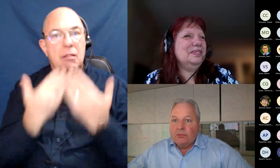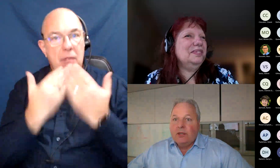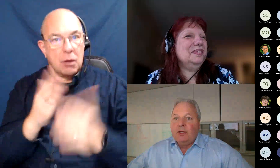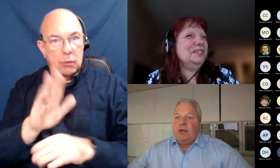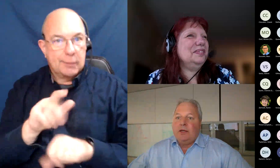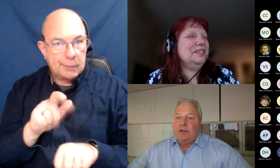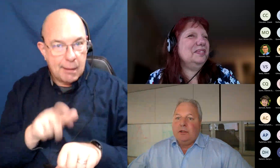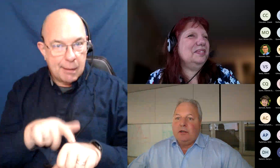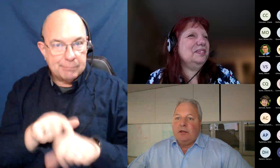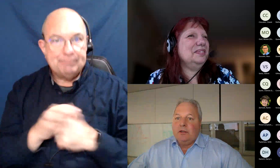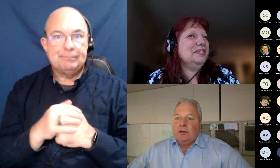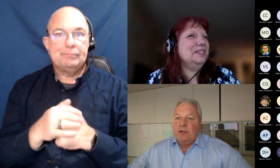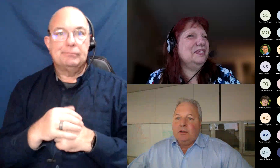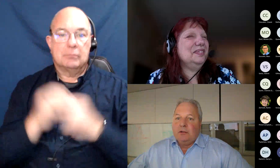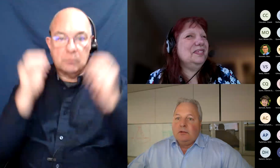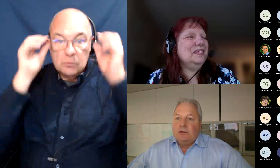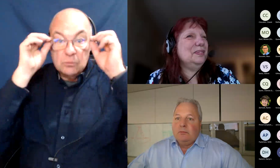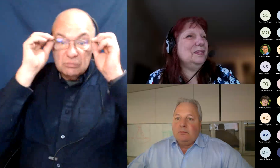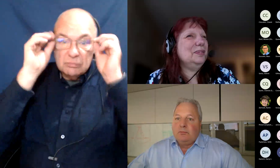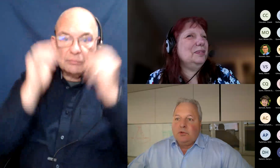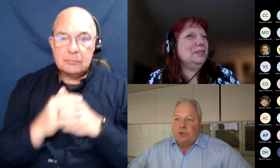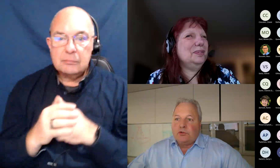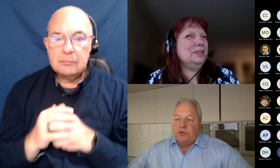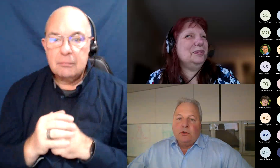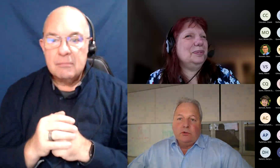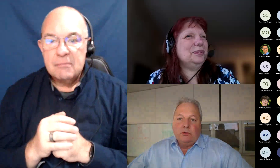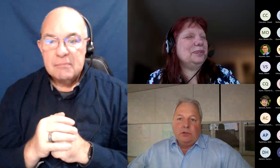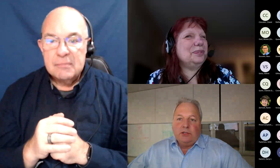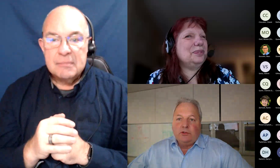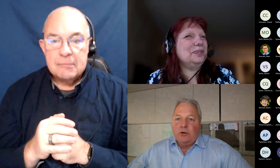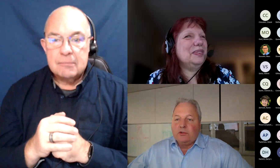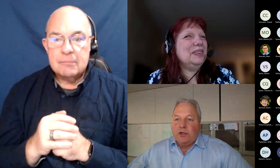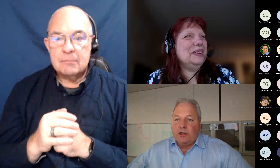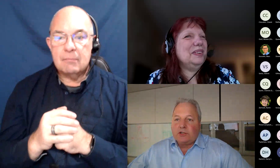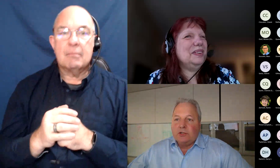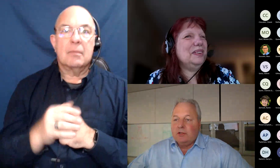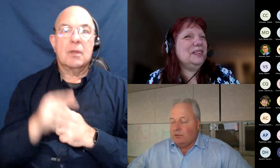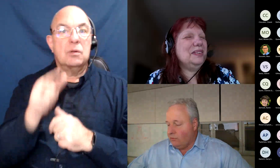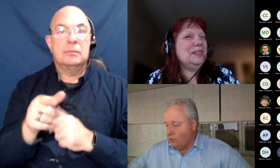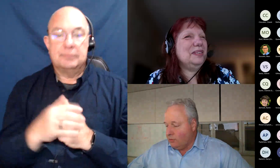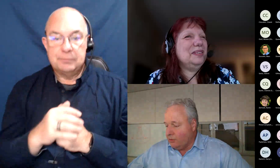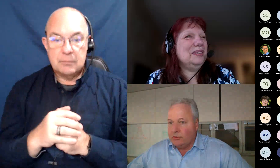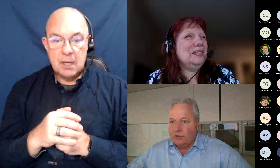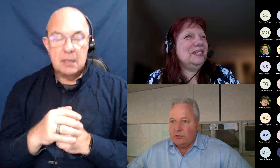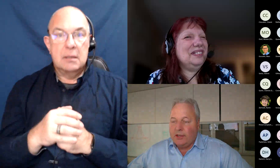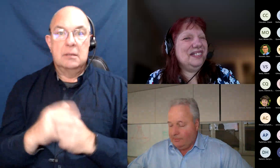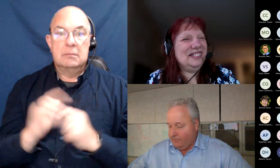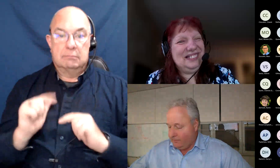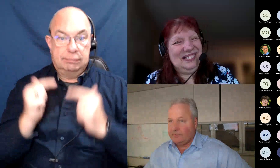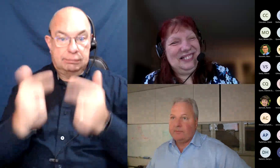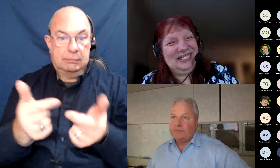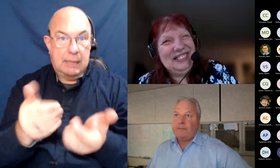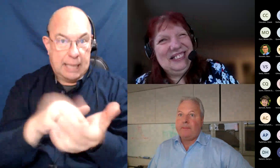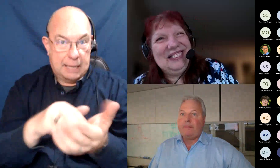your time. And to the person who needs no introduction, the floor is yours